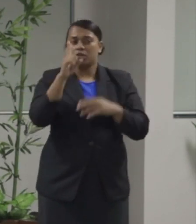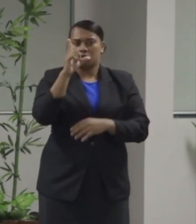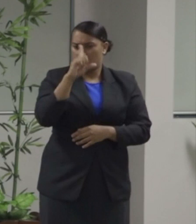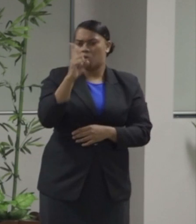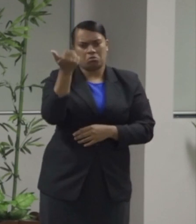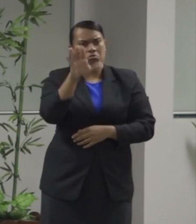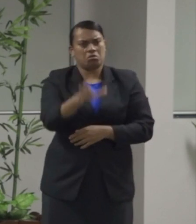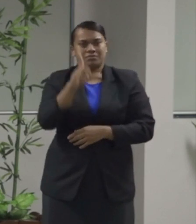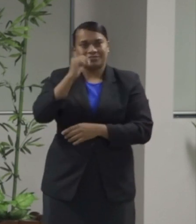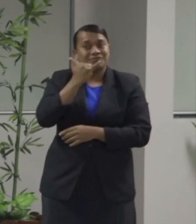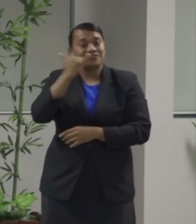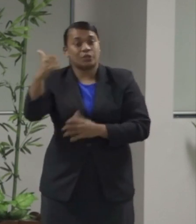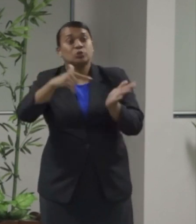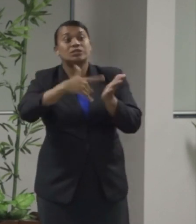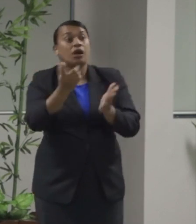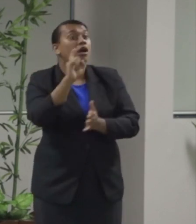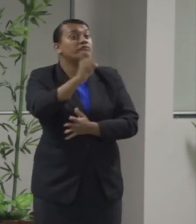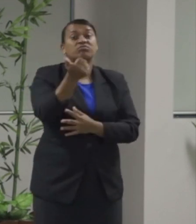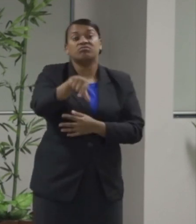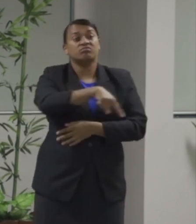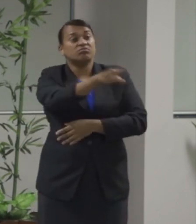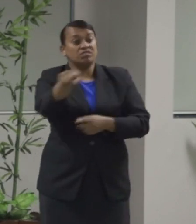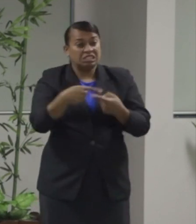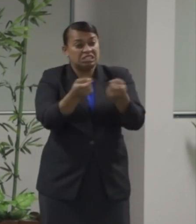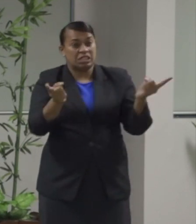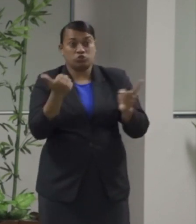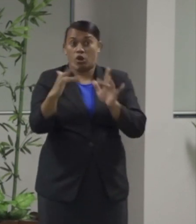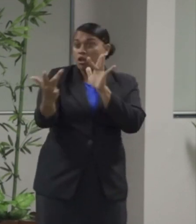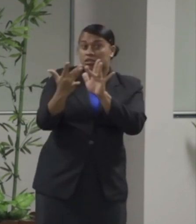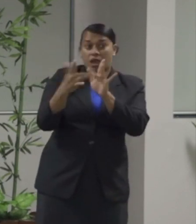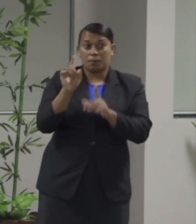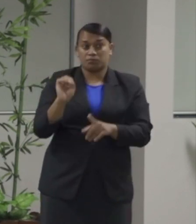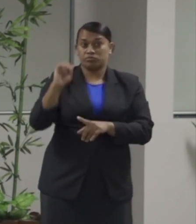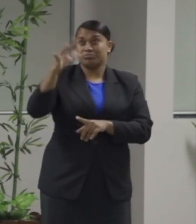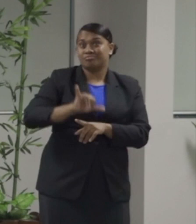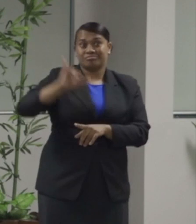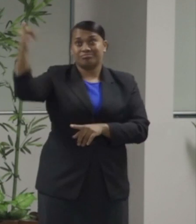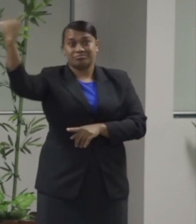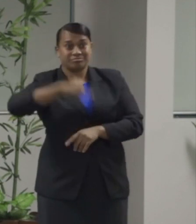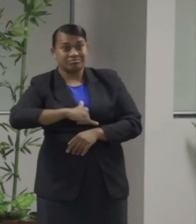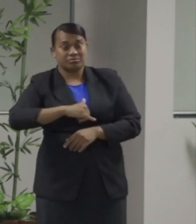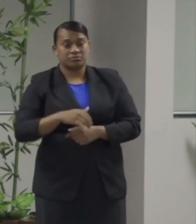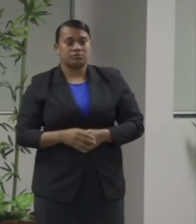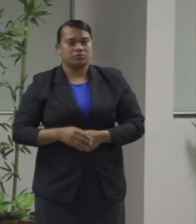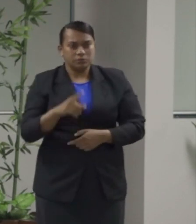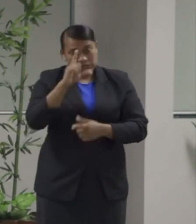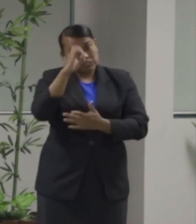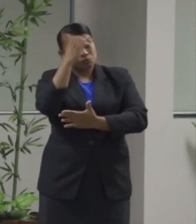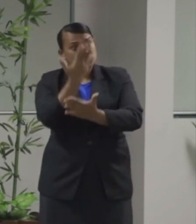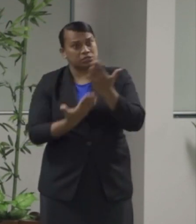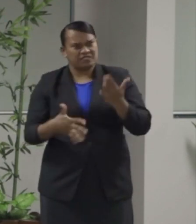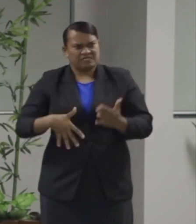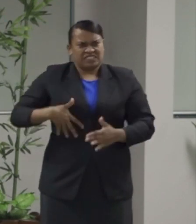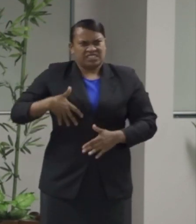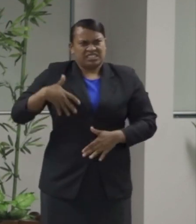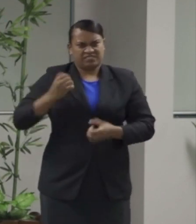Tuesday, if you or someone you've contacted with has recently traveled overseas and you are experiencing the symptoms of